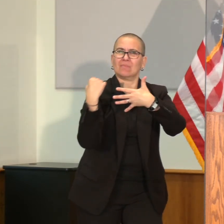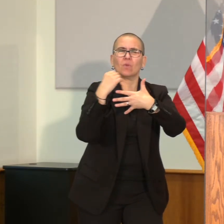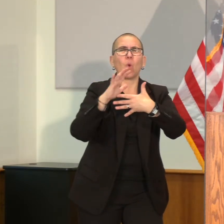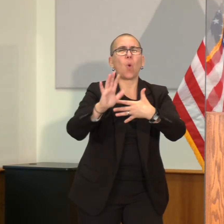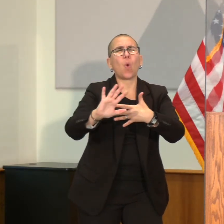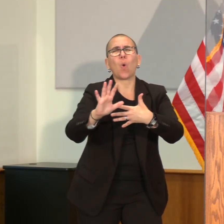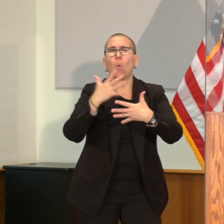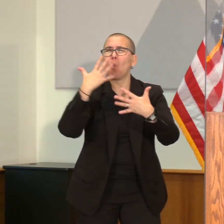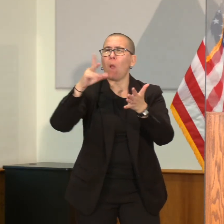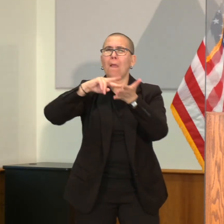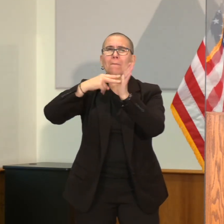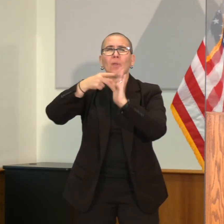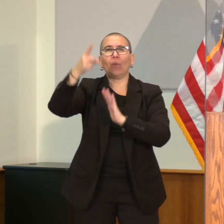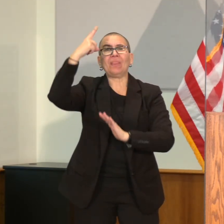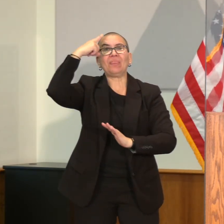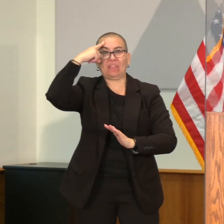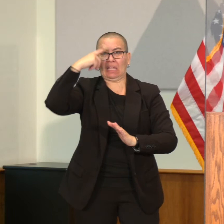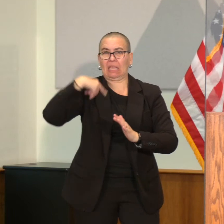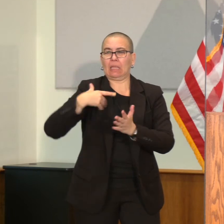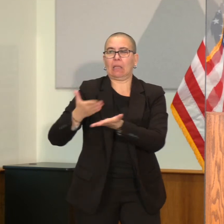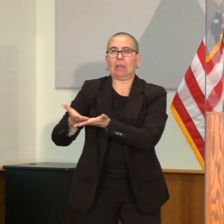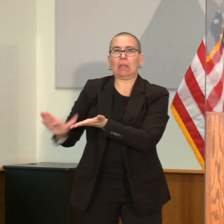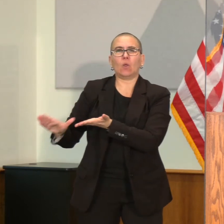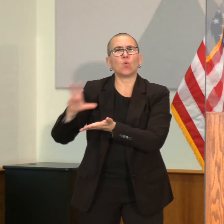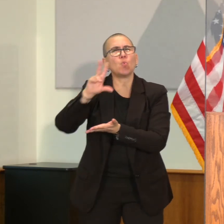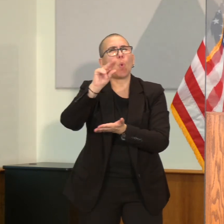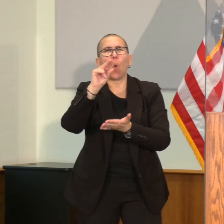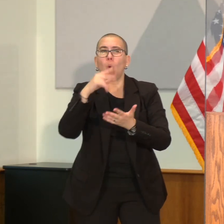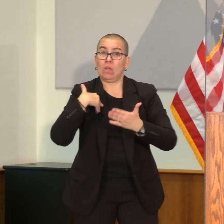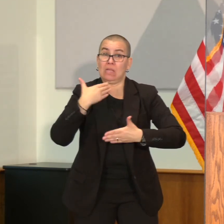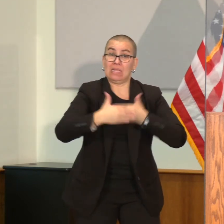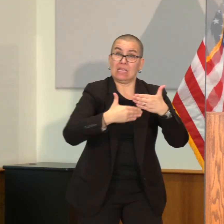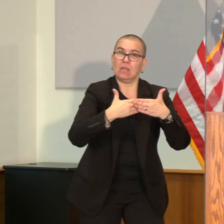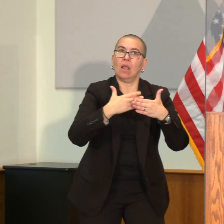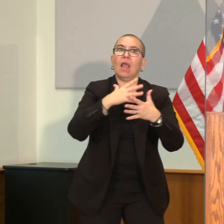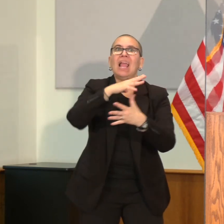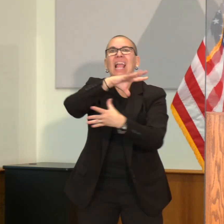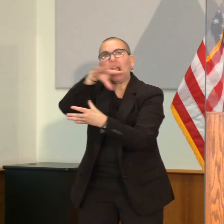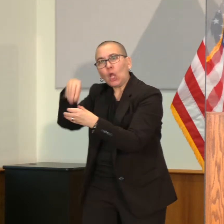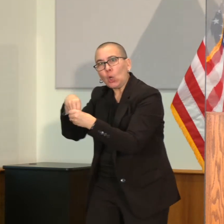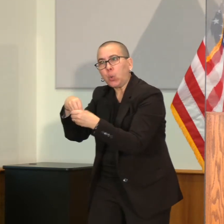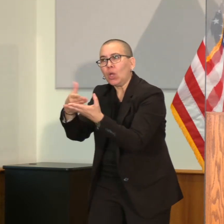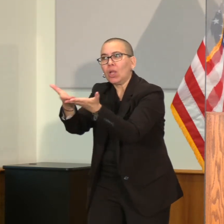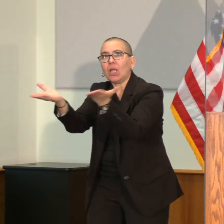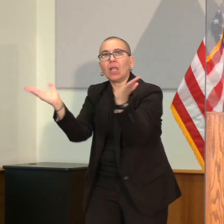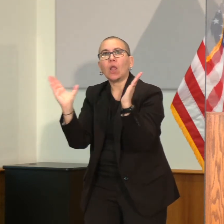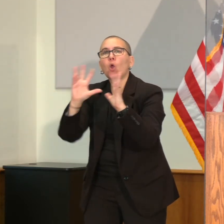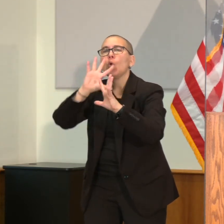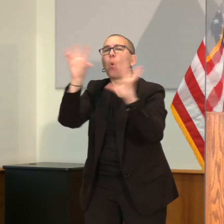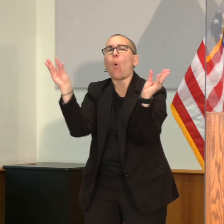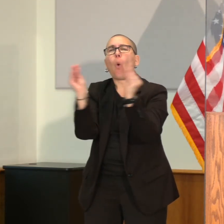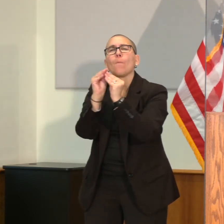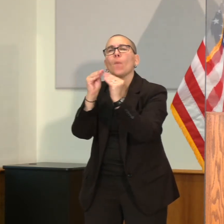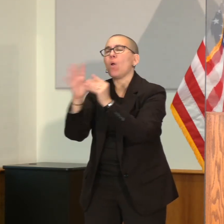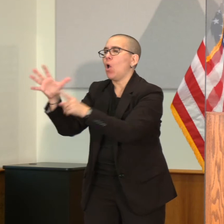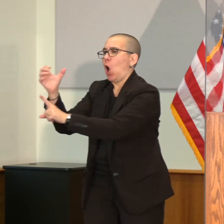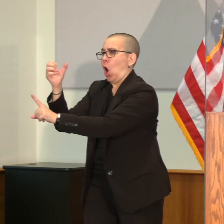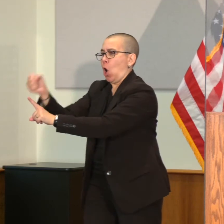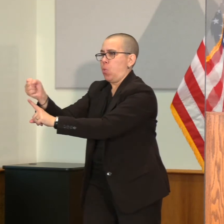policy frame where you don't have people at the end of the line. And what